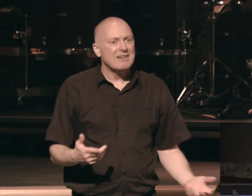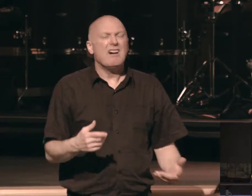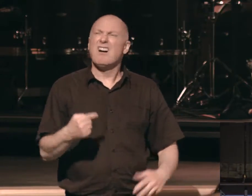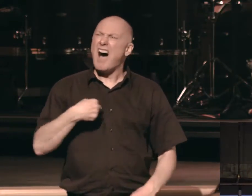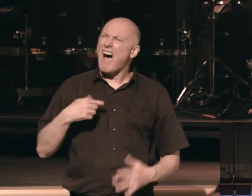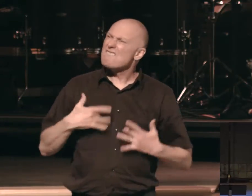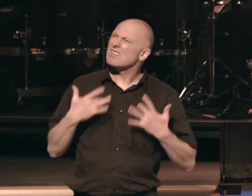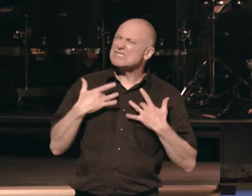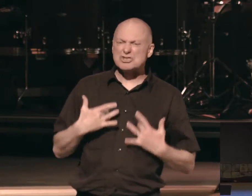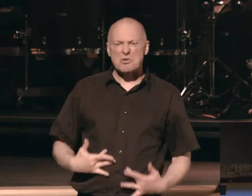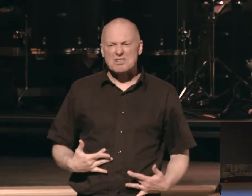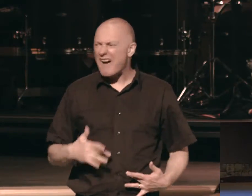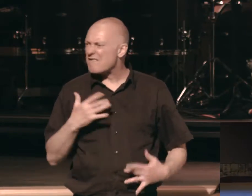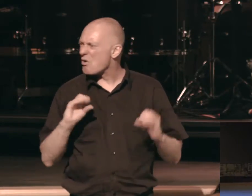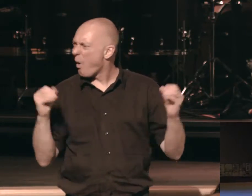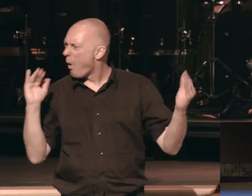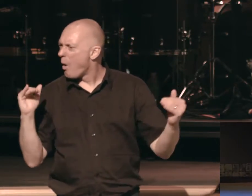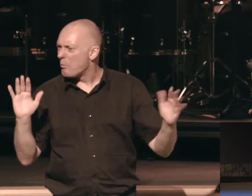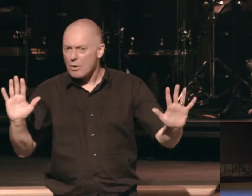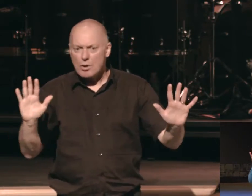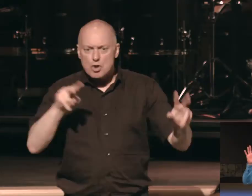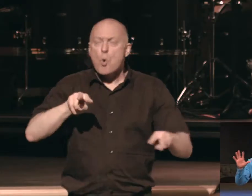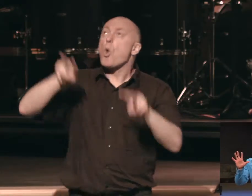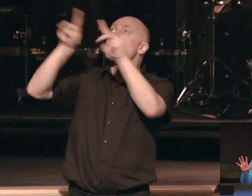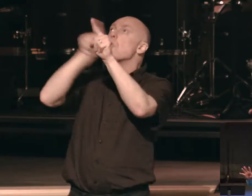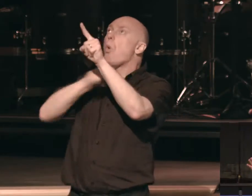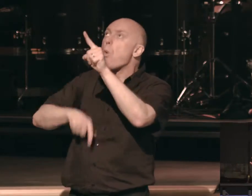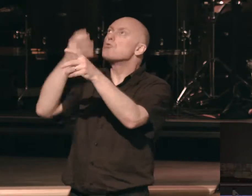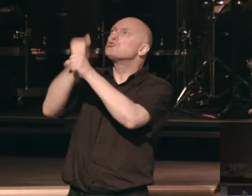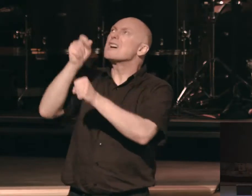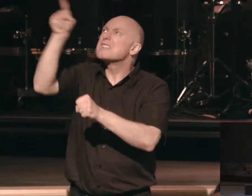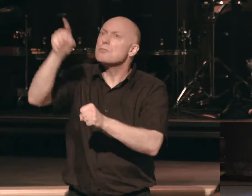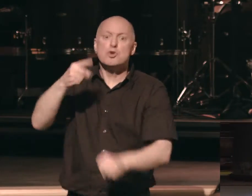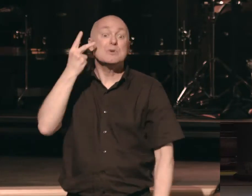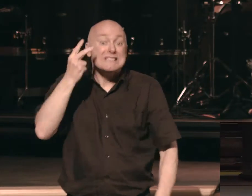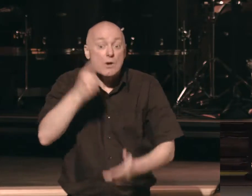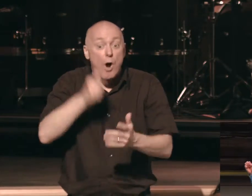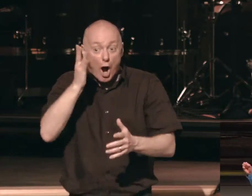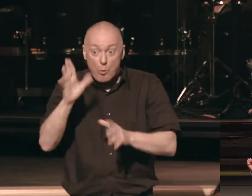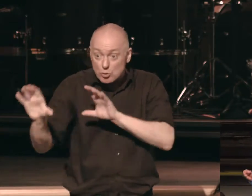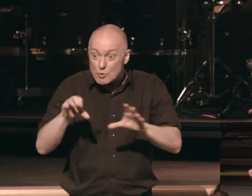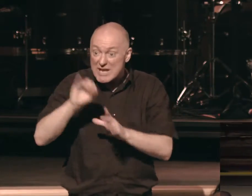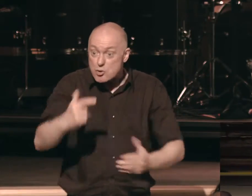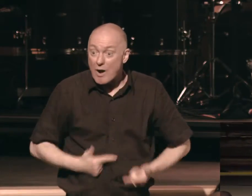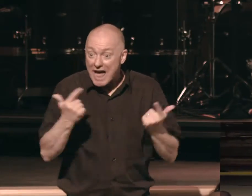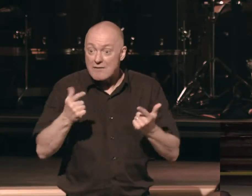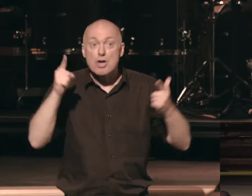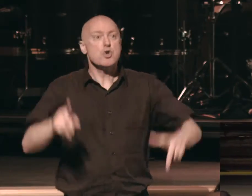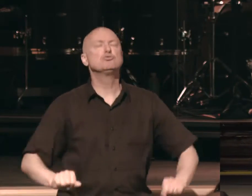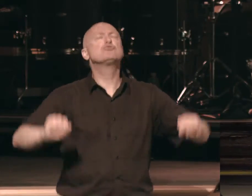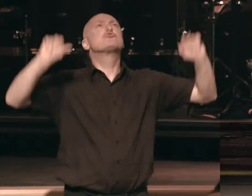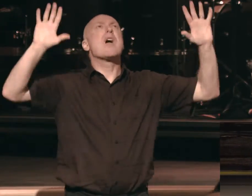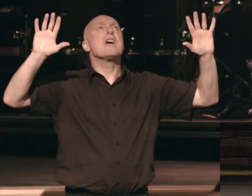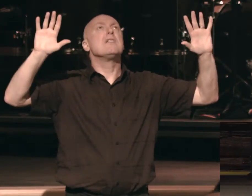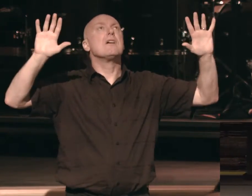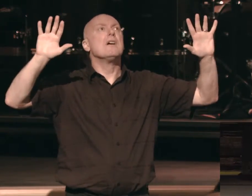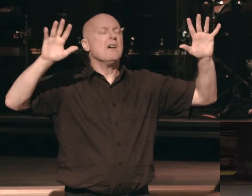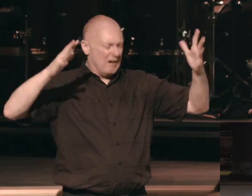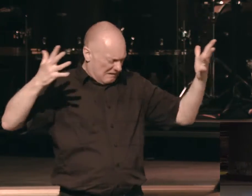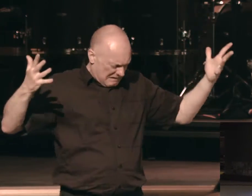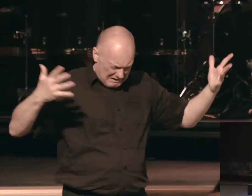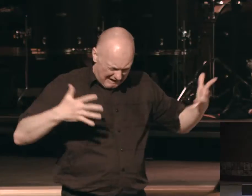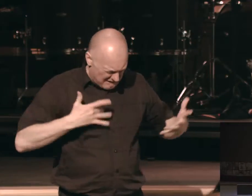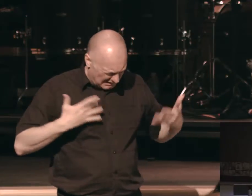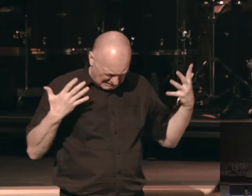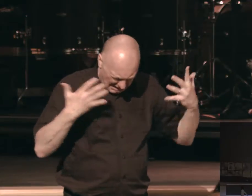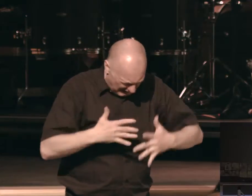so discouraged. I'm so hopeless. Listen, you look to the Lord and you trust in Him and you see what God will do in your life as you surrender in your